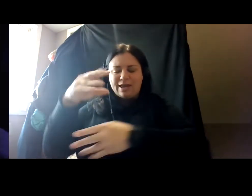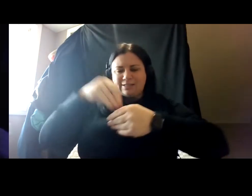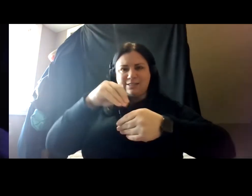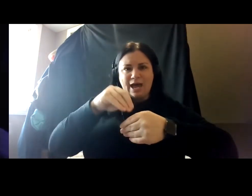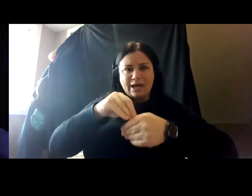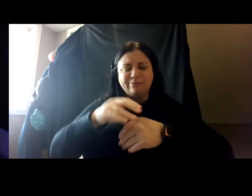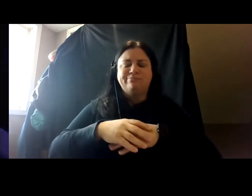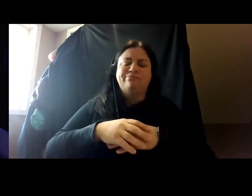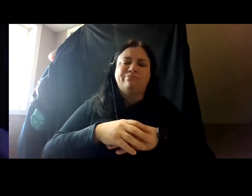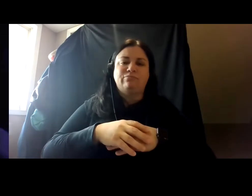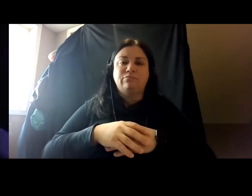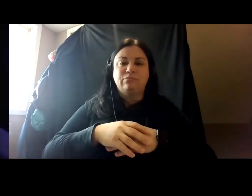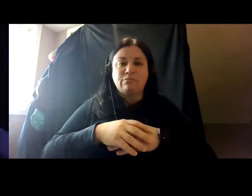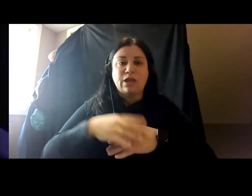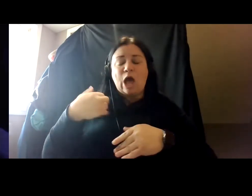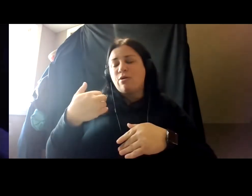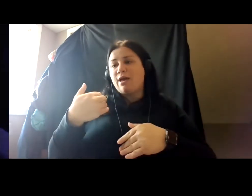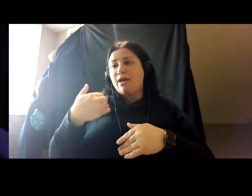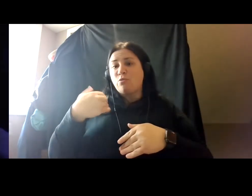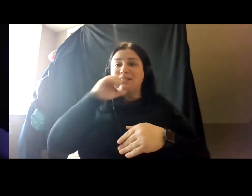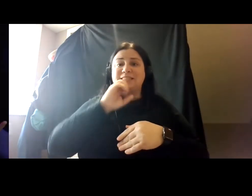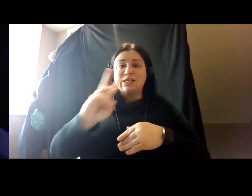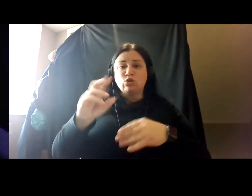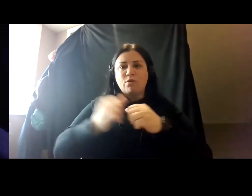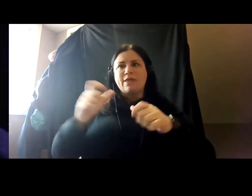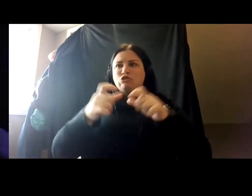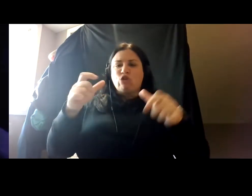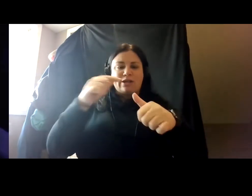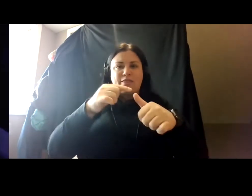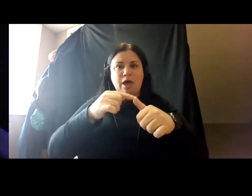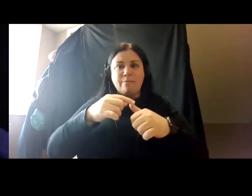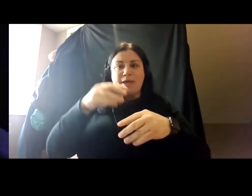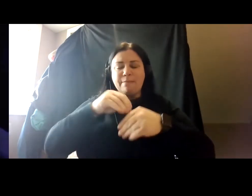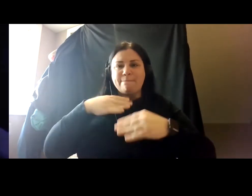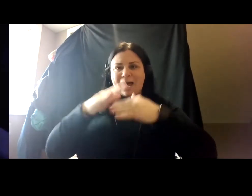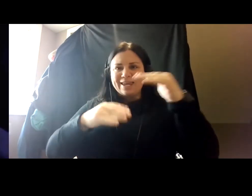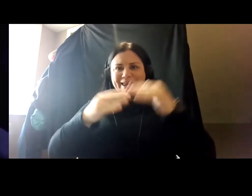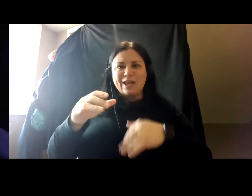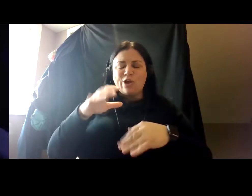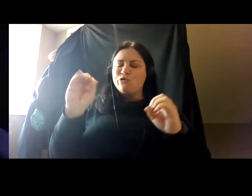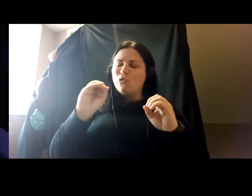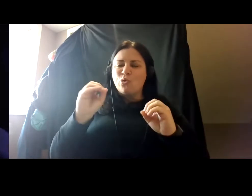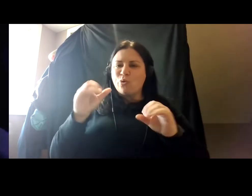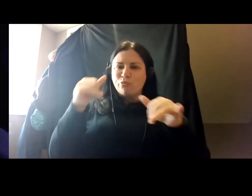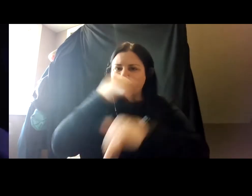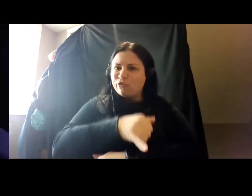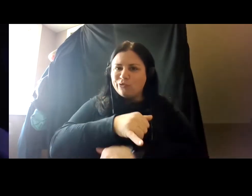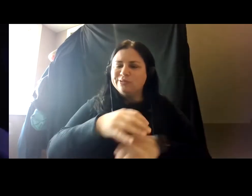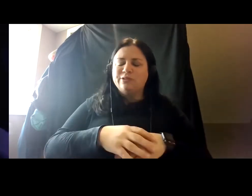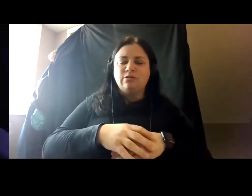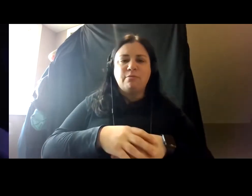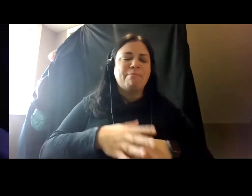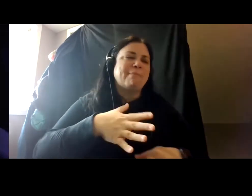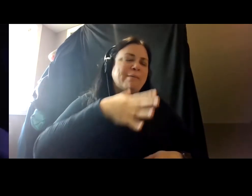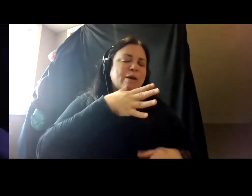was a 6-year-old with this giant thumb on my hand, and it really didn't fool anybody, except my mom. But I think she was just being really nice because she's a